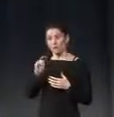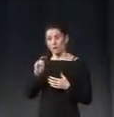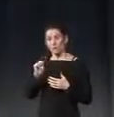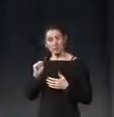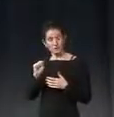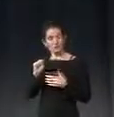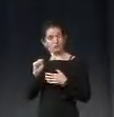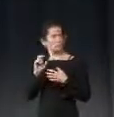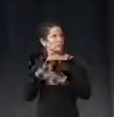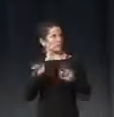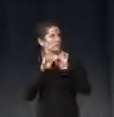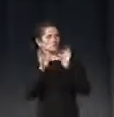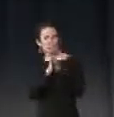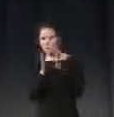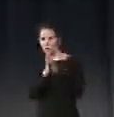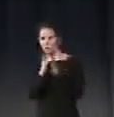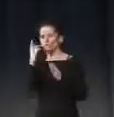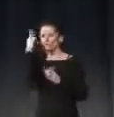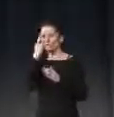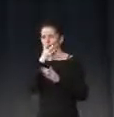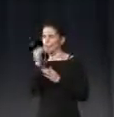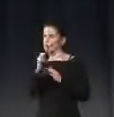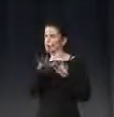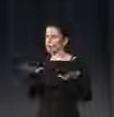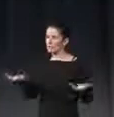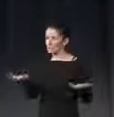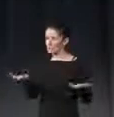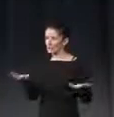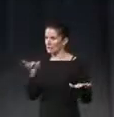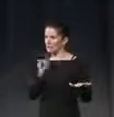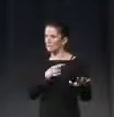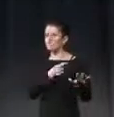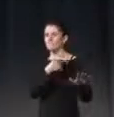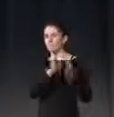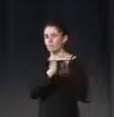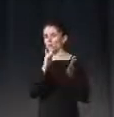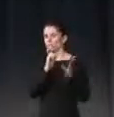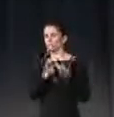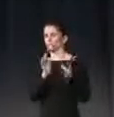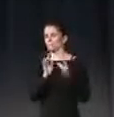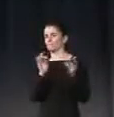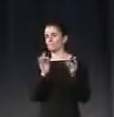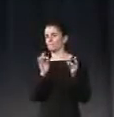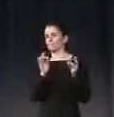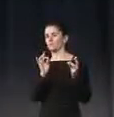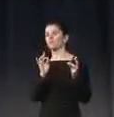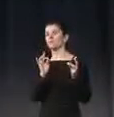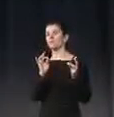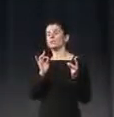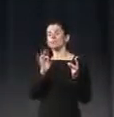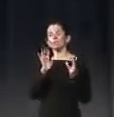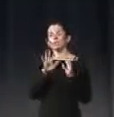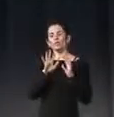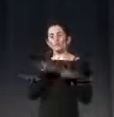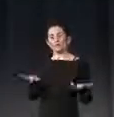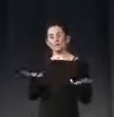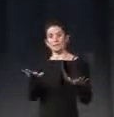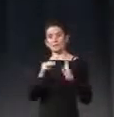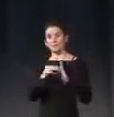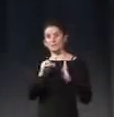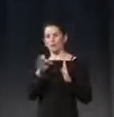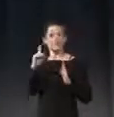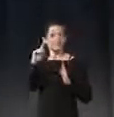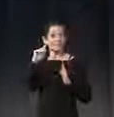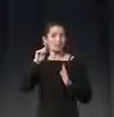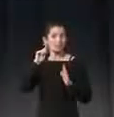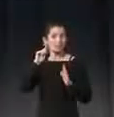screen this morning, Reason and Resonance, posits a decline in the resonance model of hearing around 1928. I'm